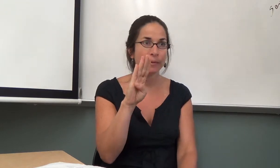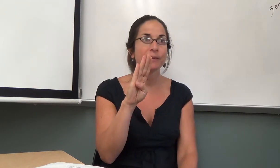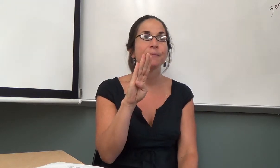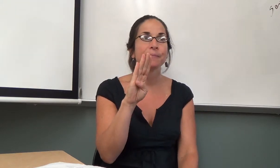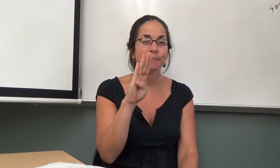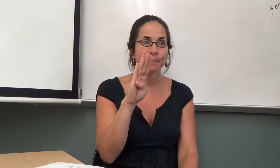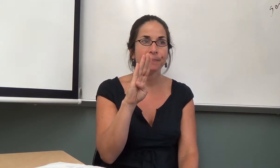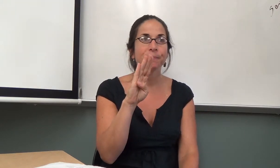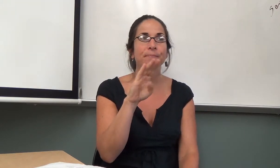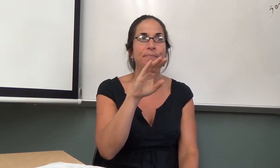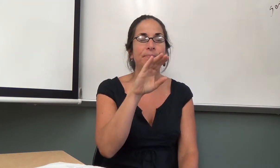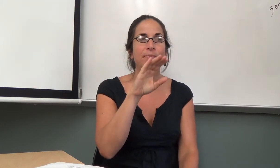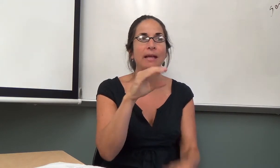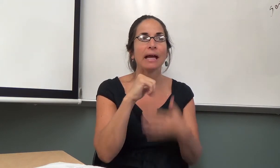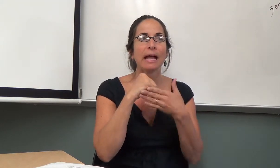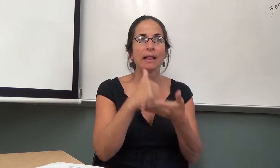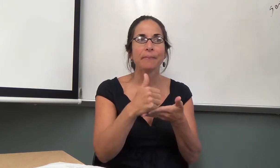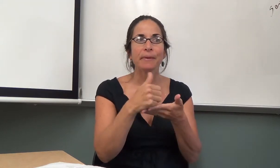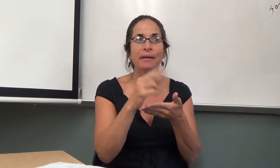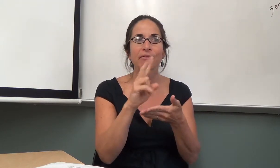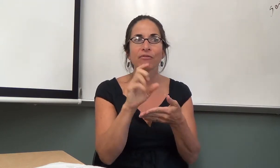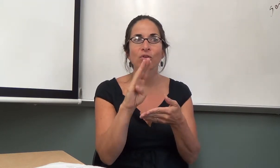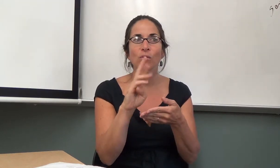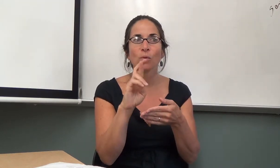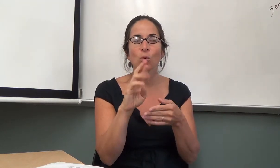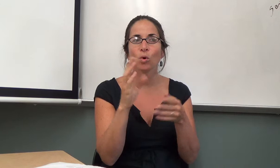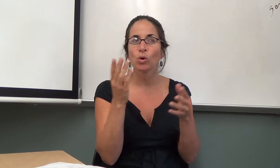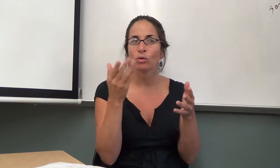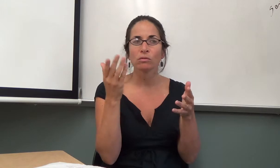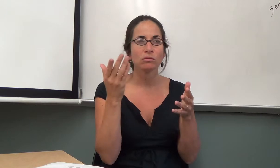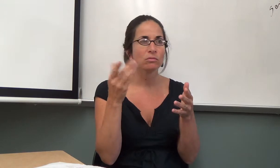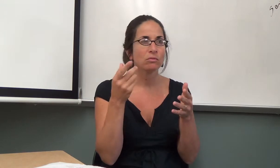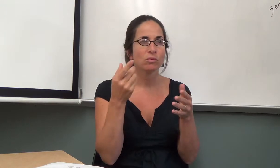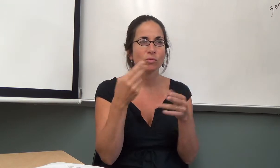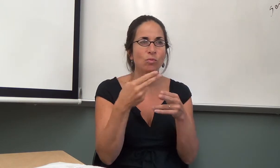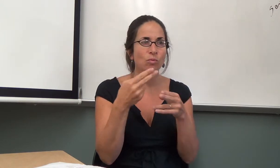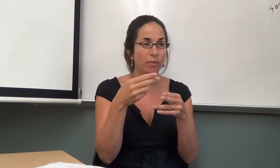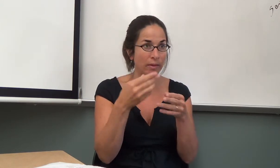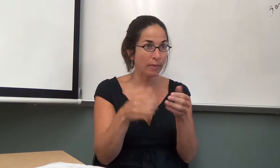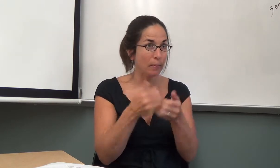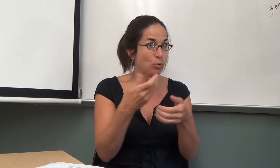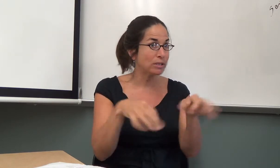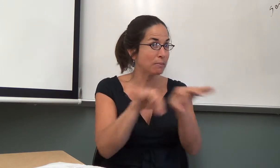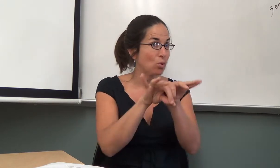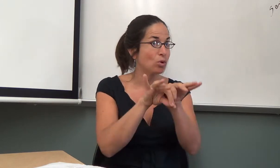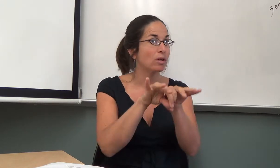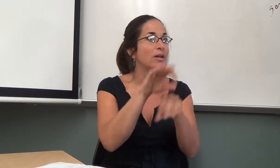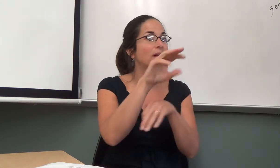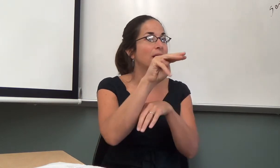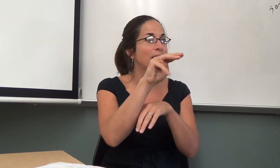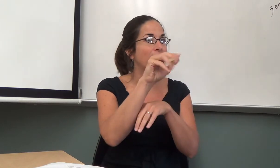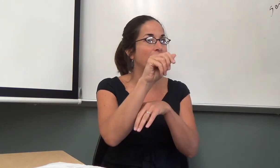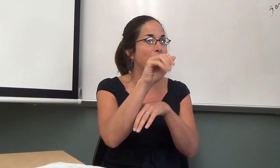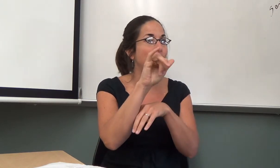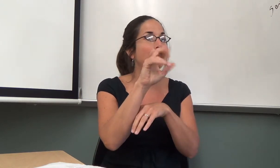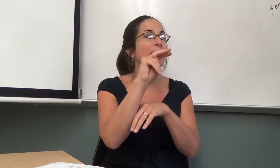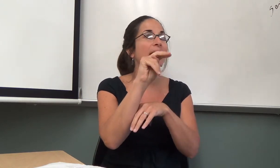is it? Is it a helping verb or is it the, how about the, it's the most important, it's the main, Yeah, main verb. main verb. There we go.